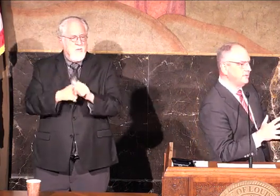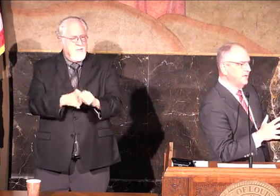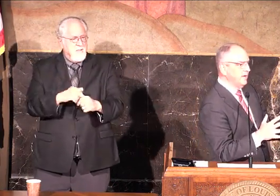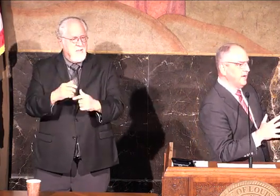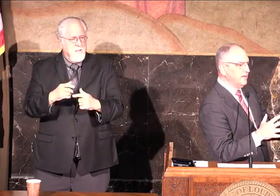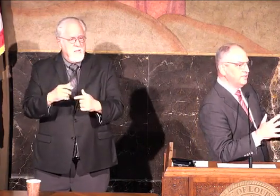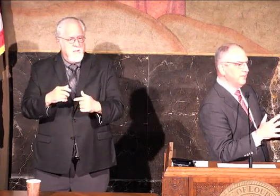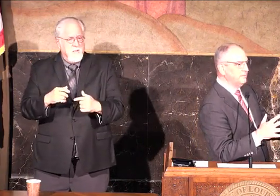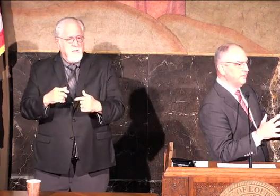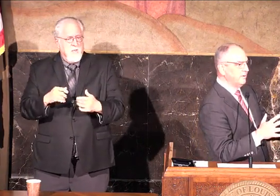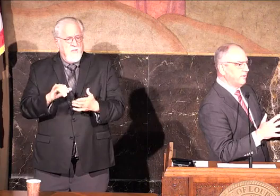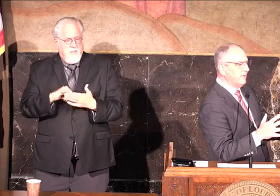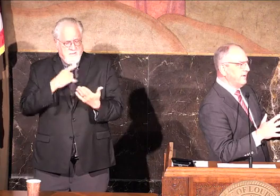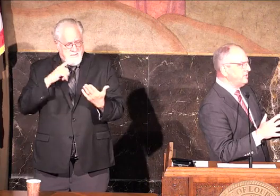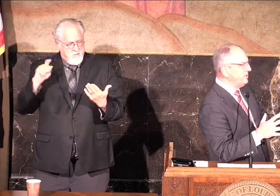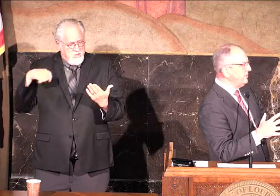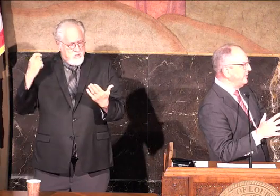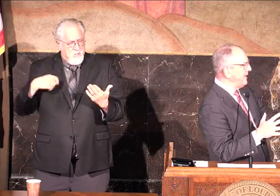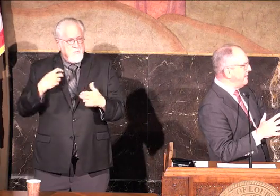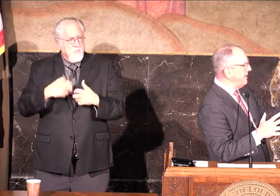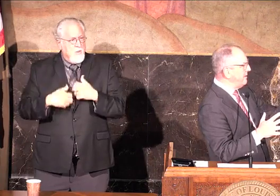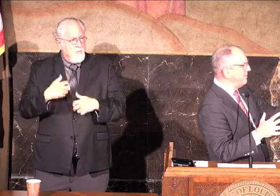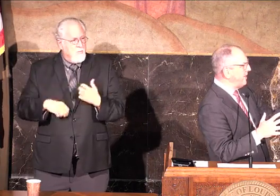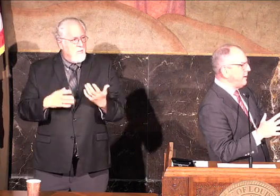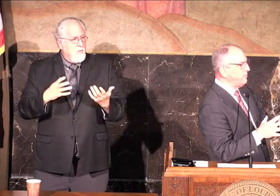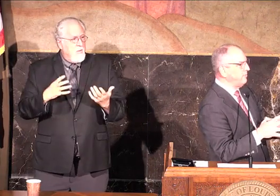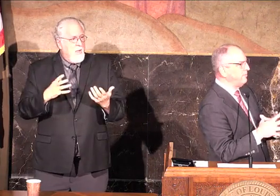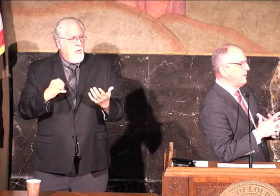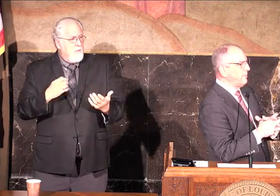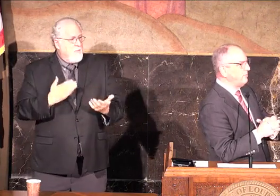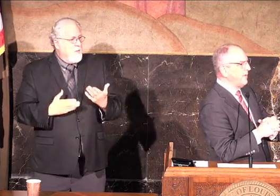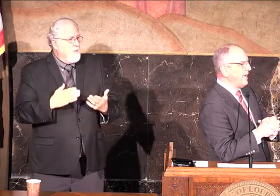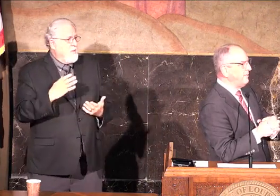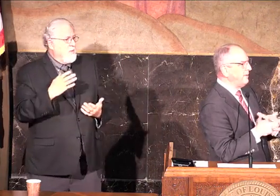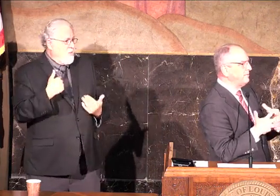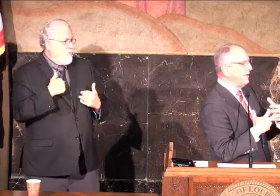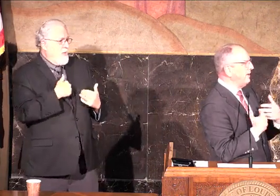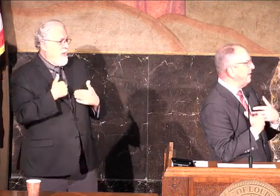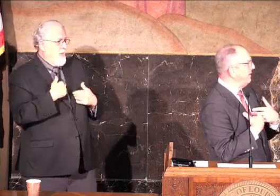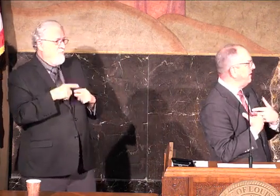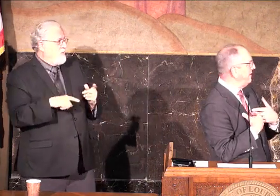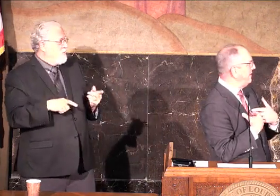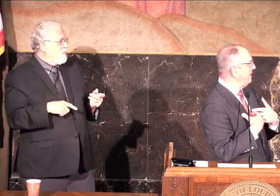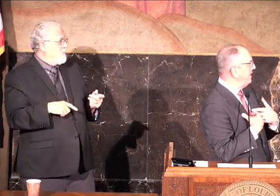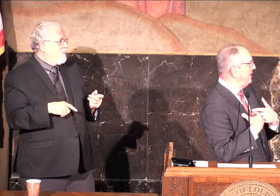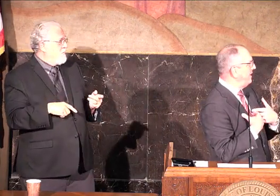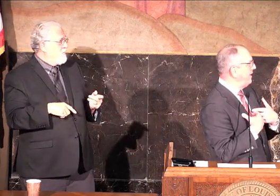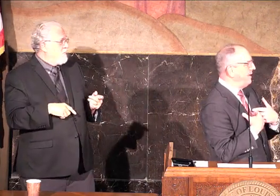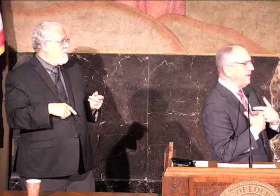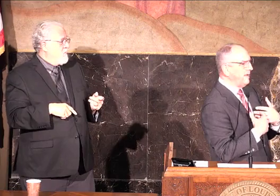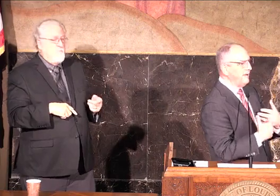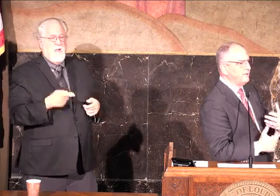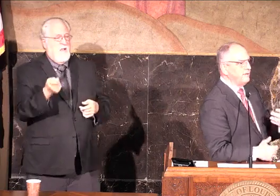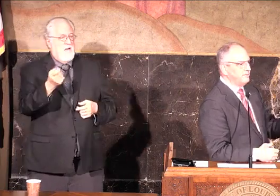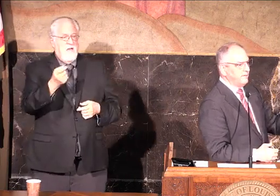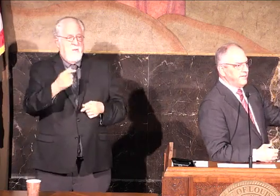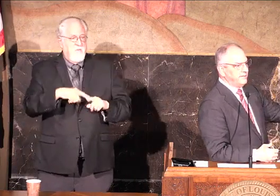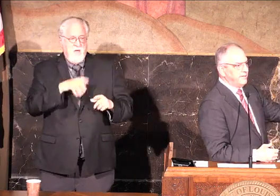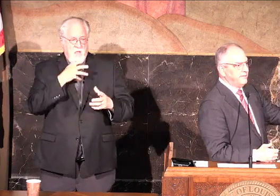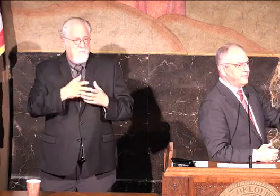suggests gyms are an issue, and perhaps we have, but it's not. Yeah,